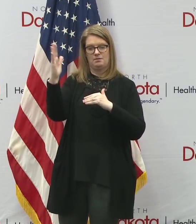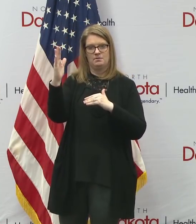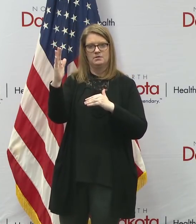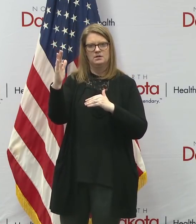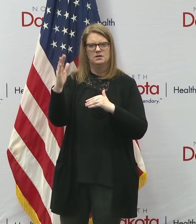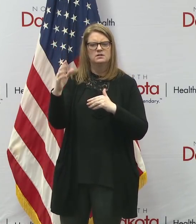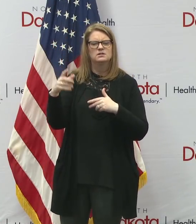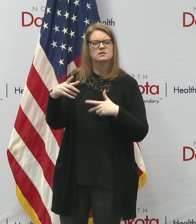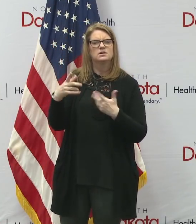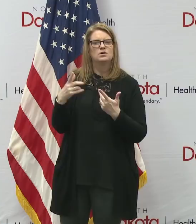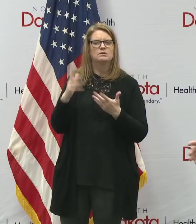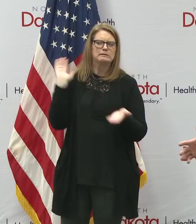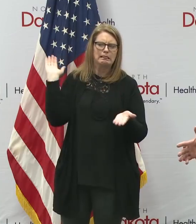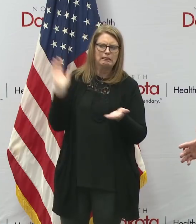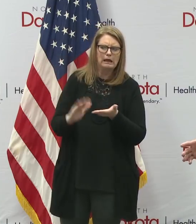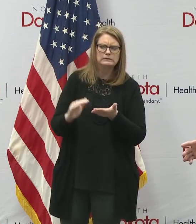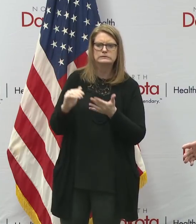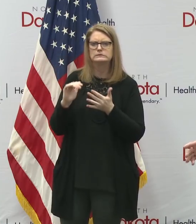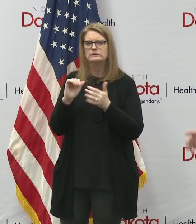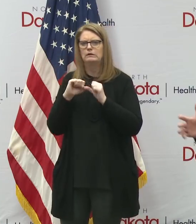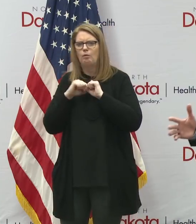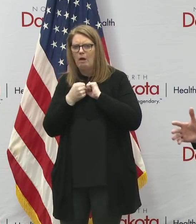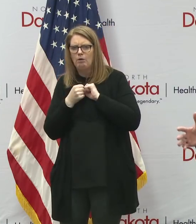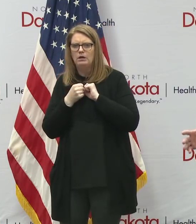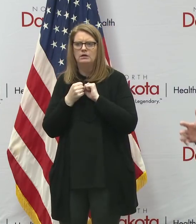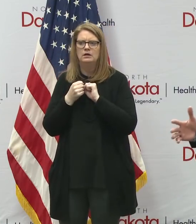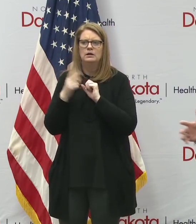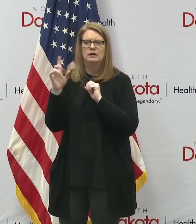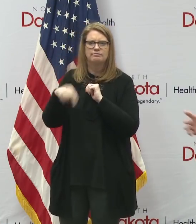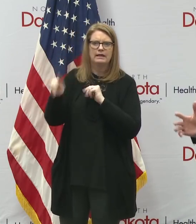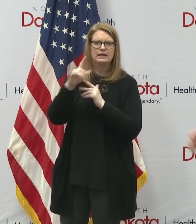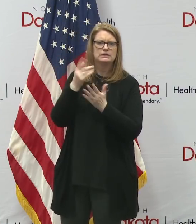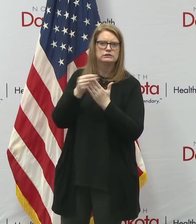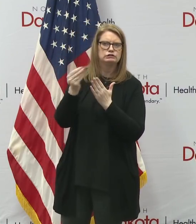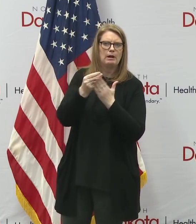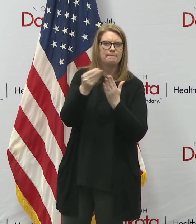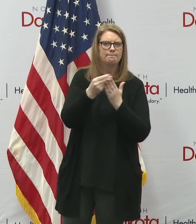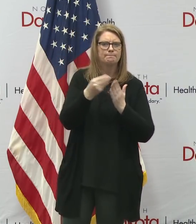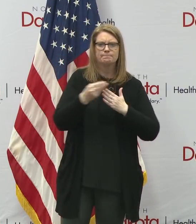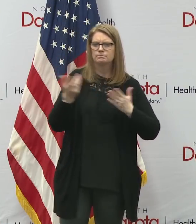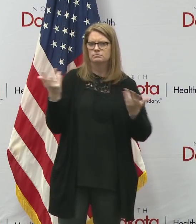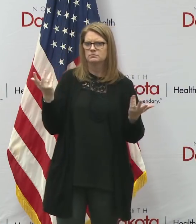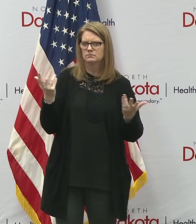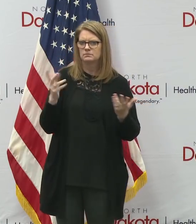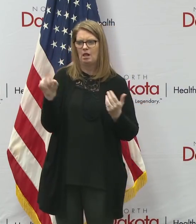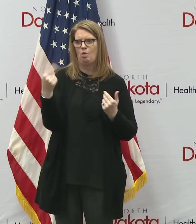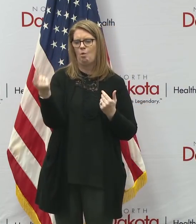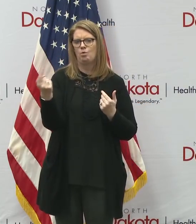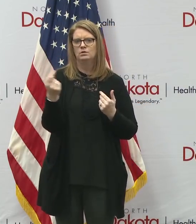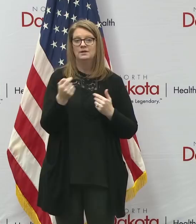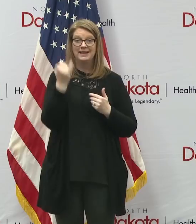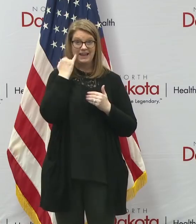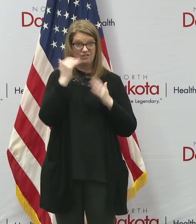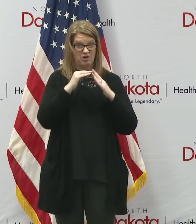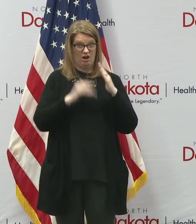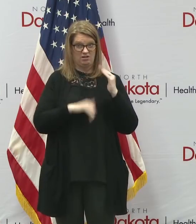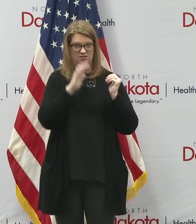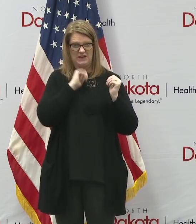to shop in a less crowded environment for certain hours. And if you're, under 65, you're not allowed to